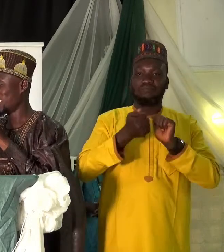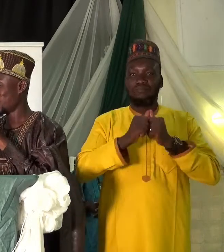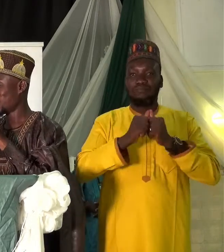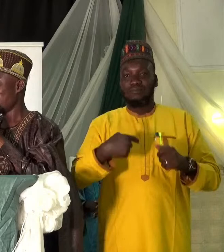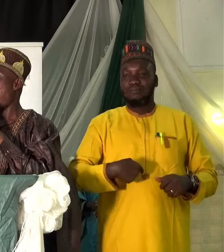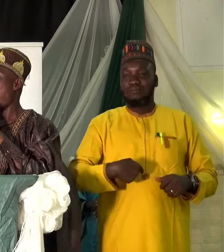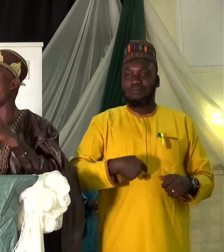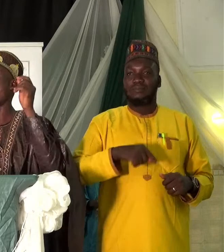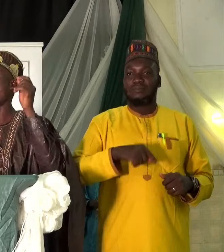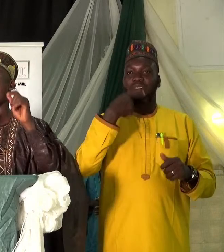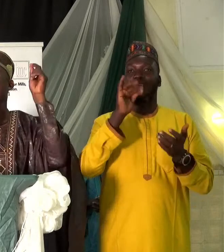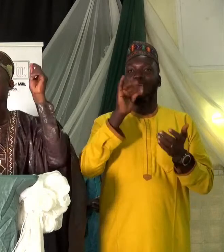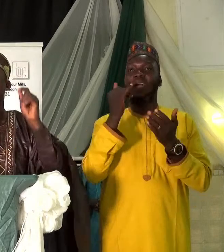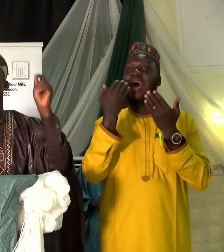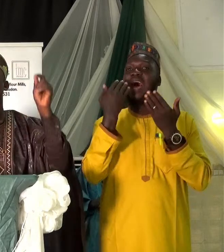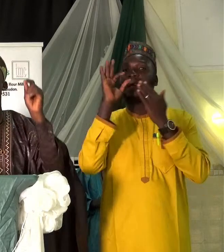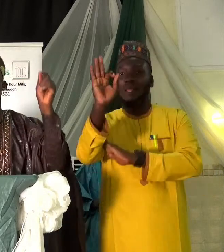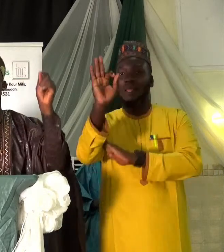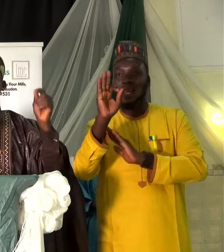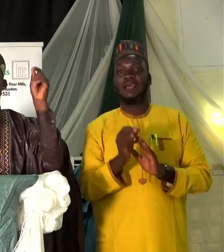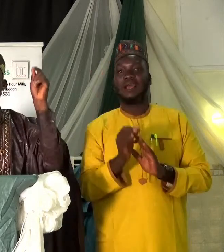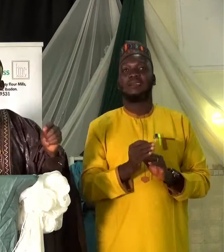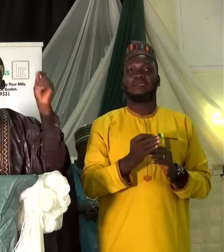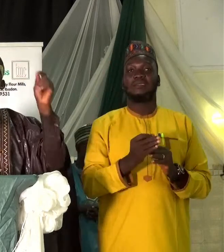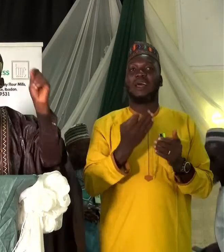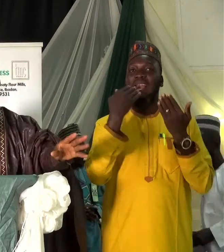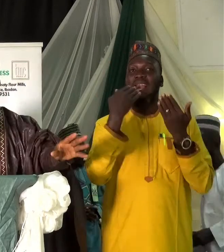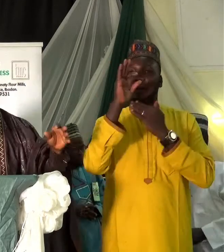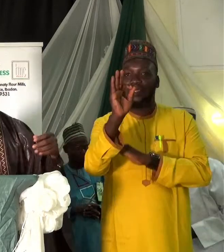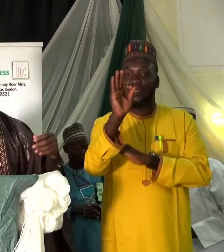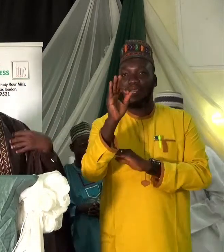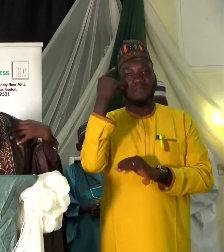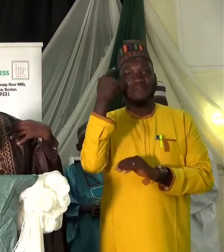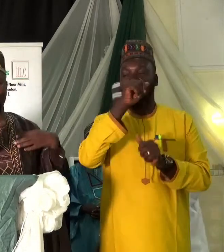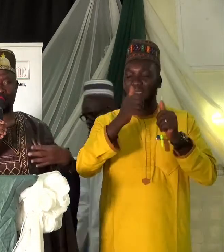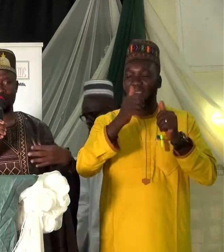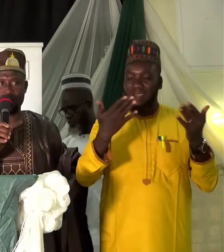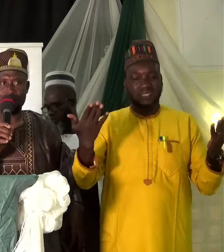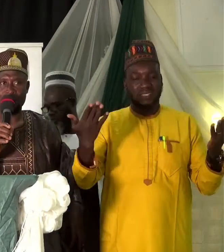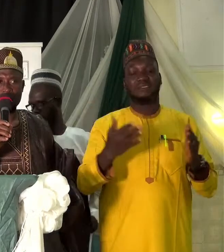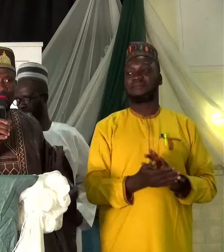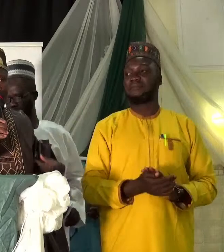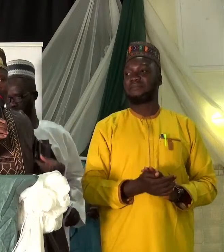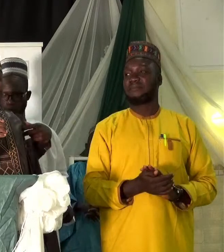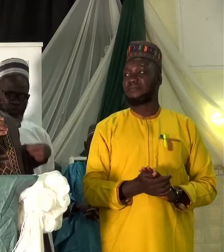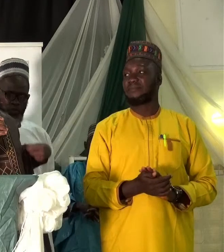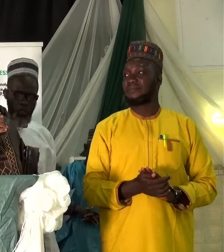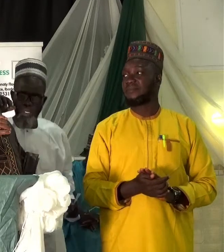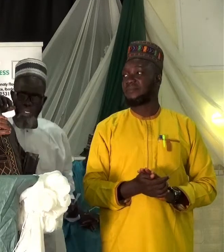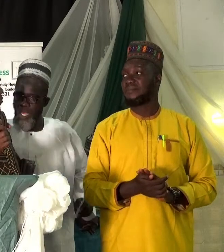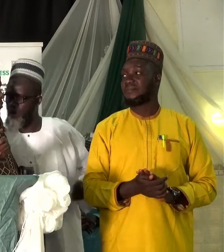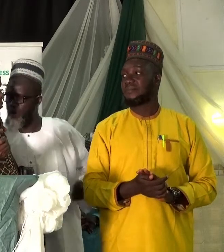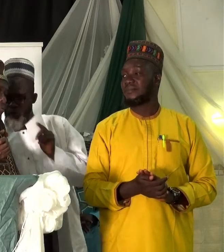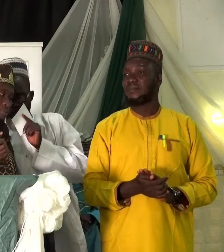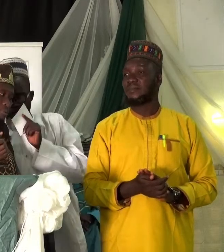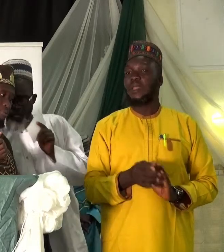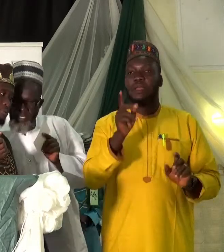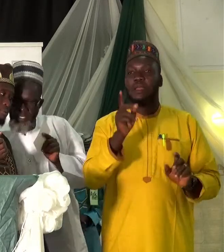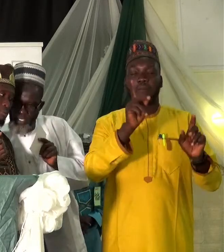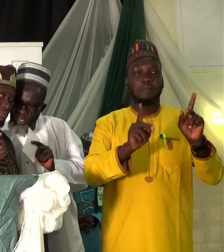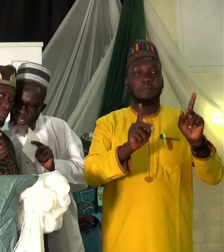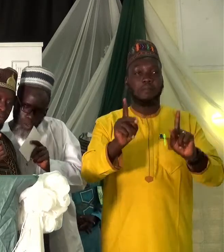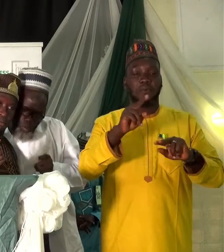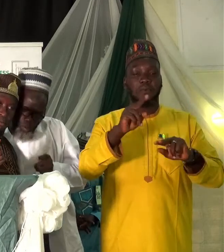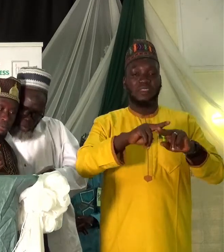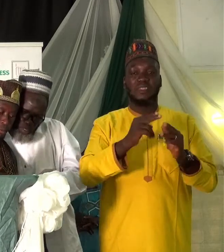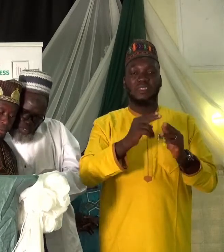kini? Alhamdulillah rabbil alamin. Ojo te ba ren to wa legbe yin ti o so